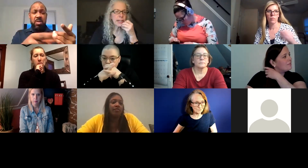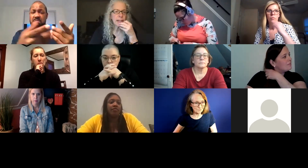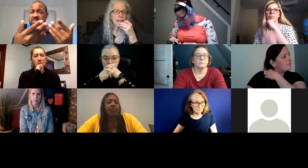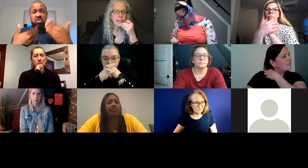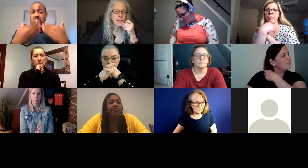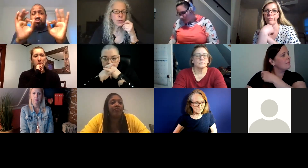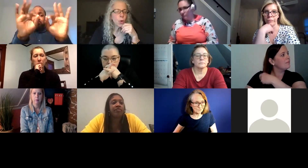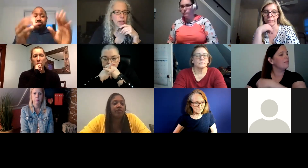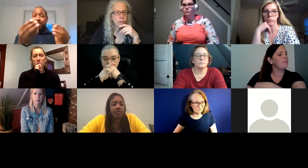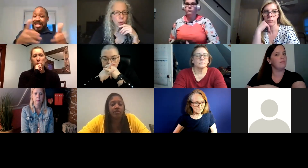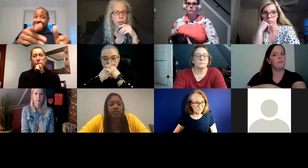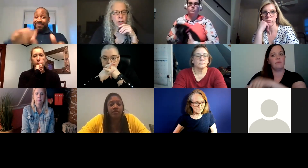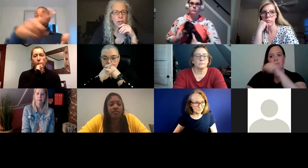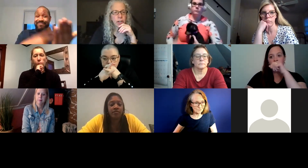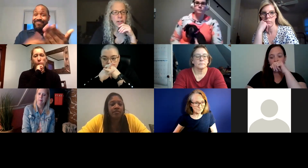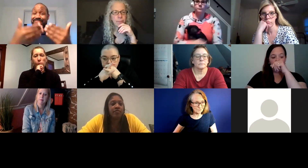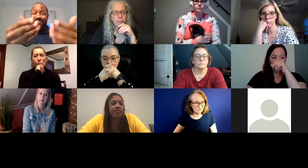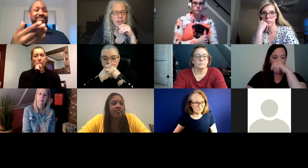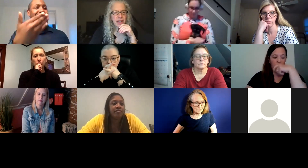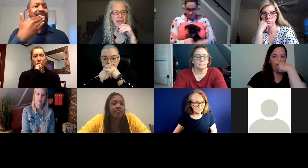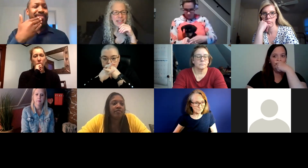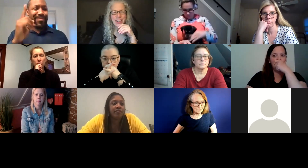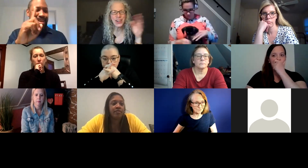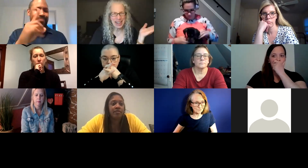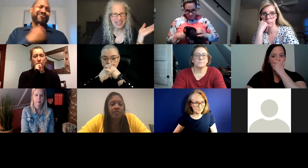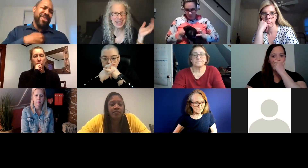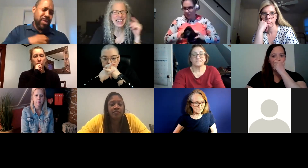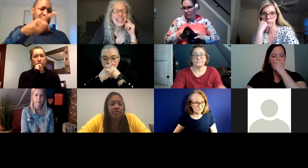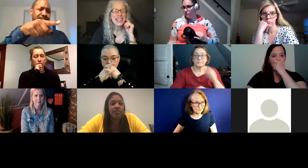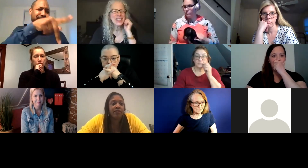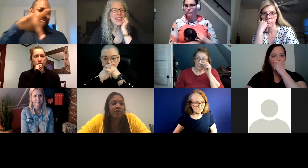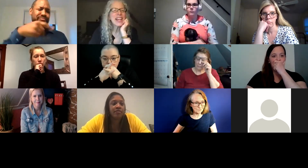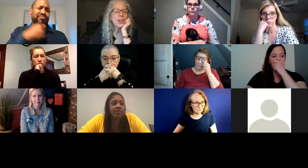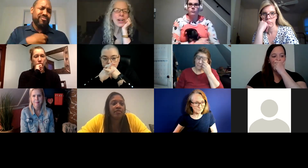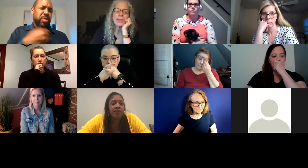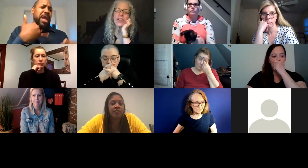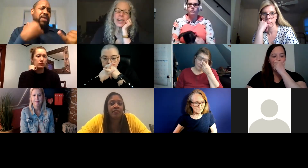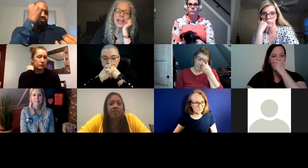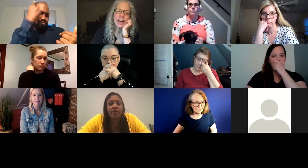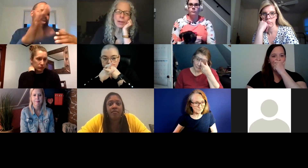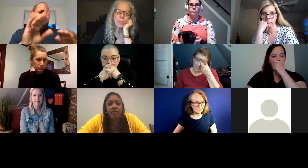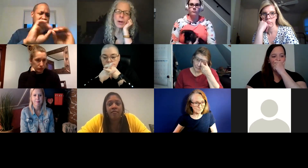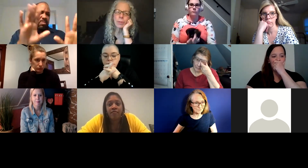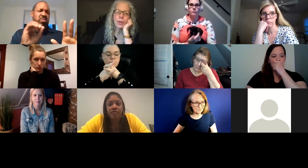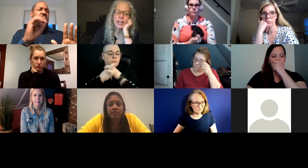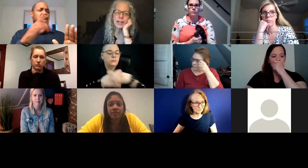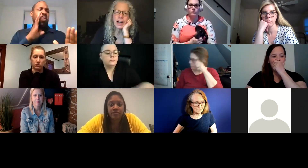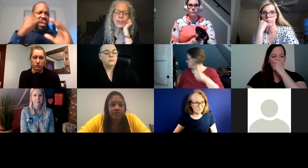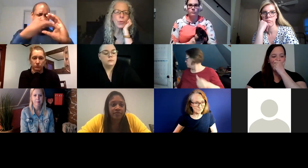basically to give you all the floor, and it's in your hands. So thank you. And I'm sorry again about the PowerPoint. I do